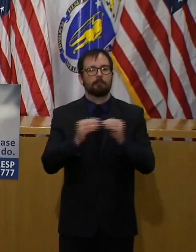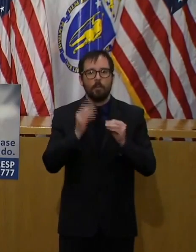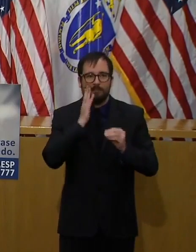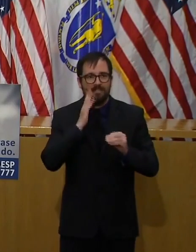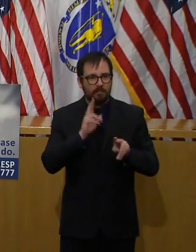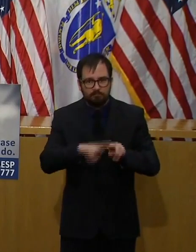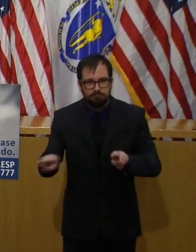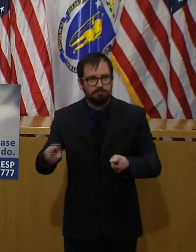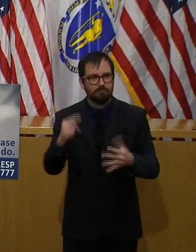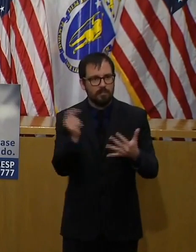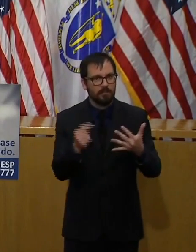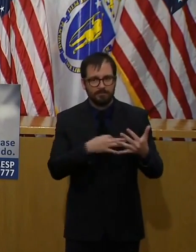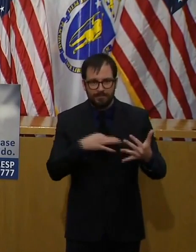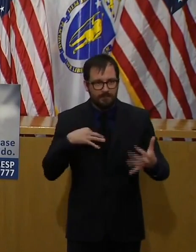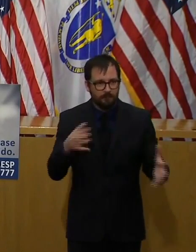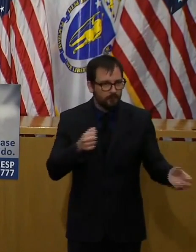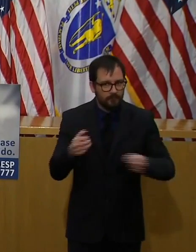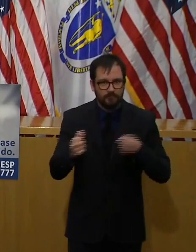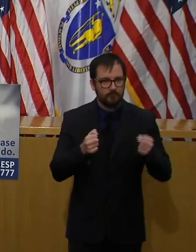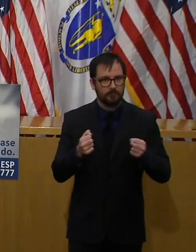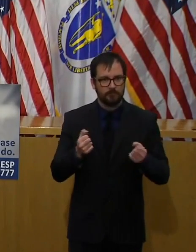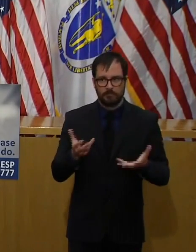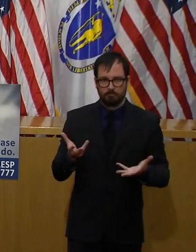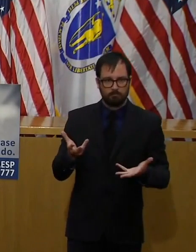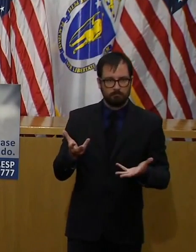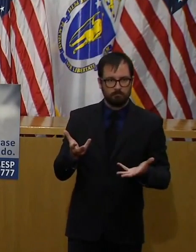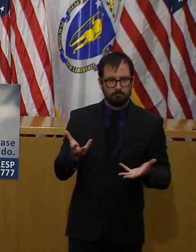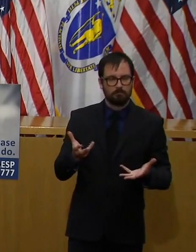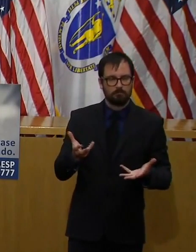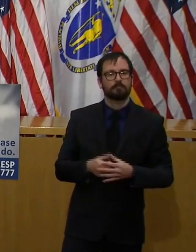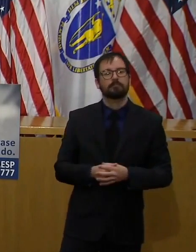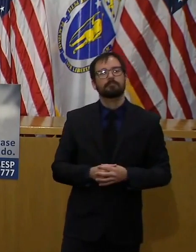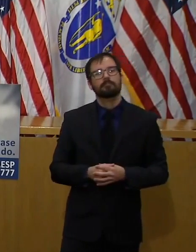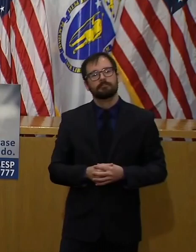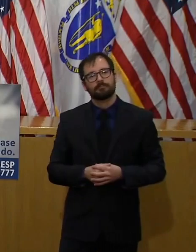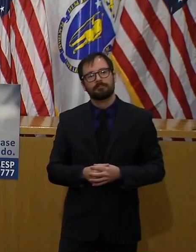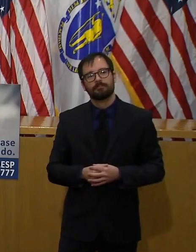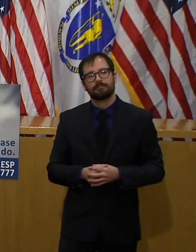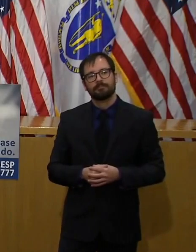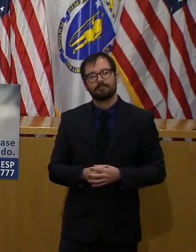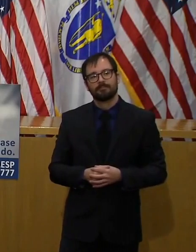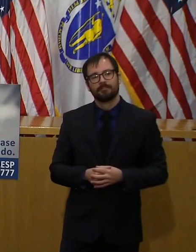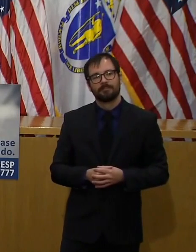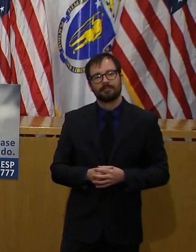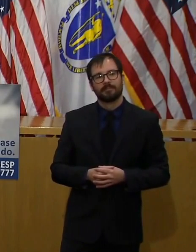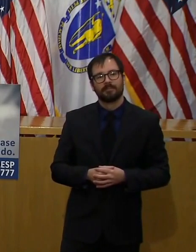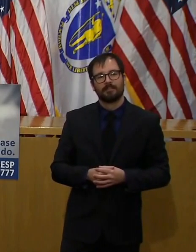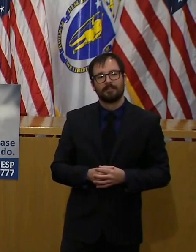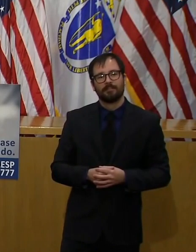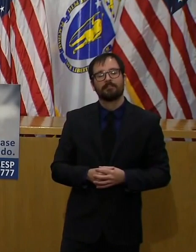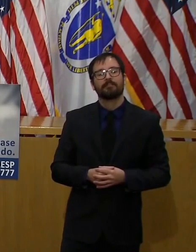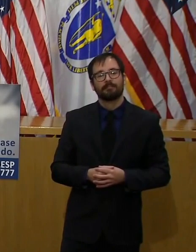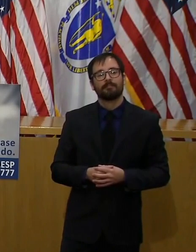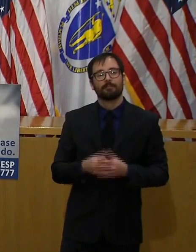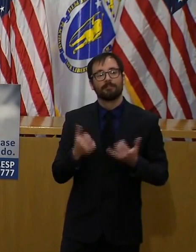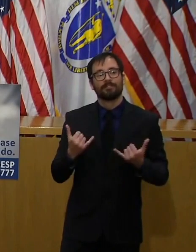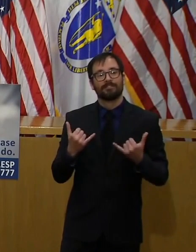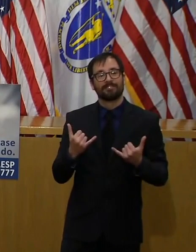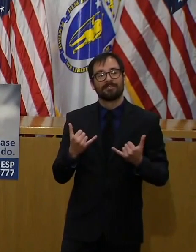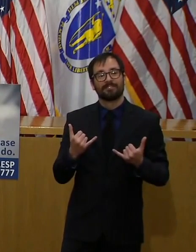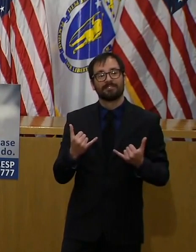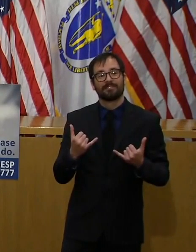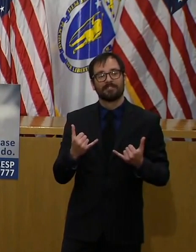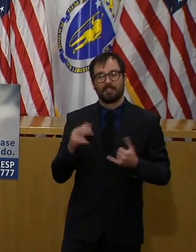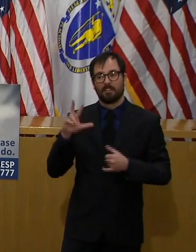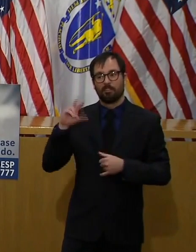on the statewide basis, on average, in the 50s, okay? I mean, that's a huge change in 30 days with respect to